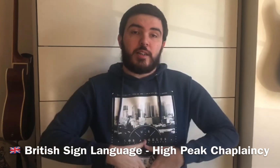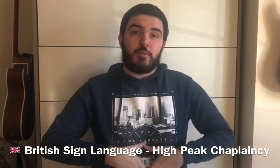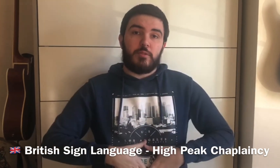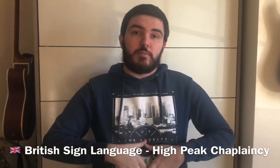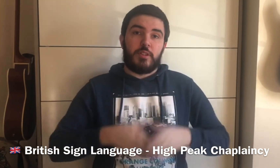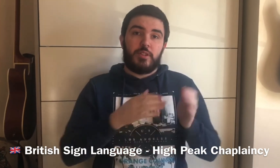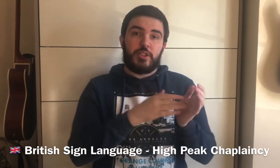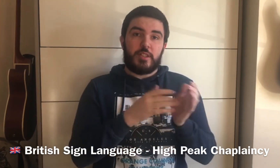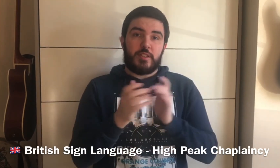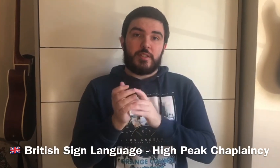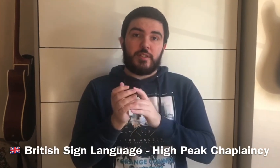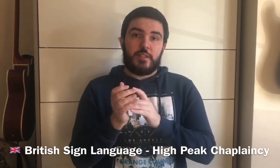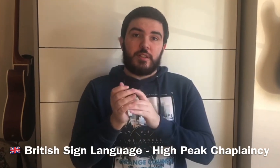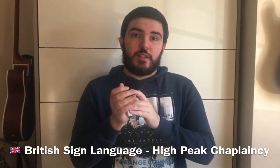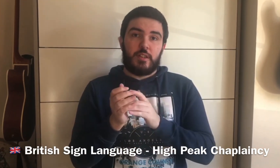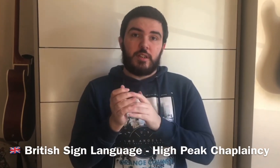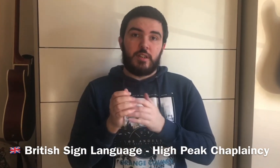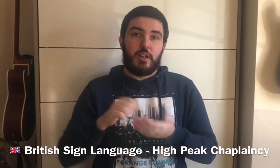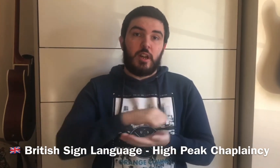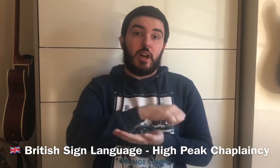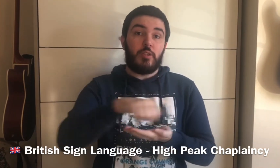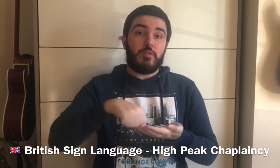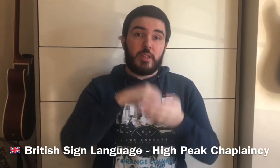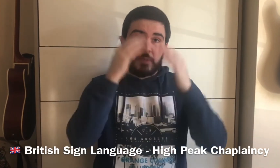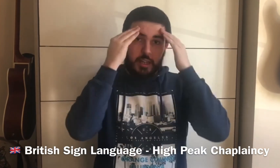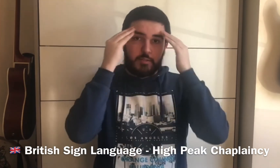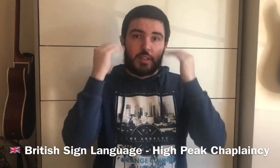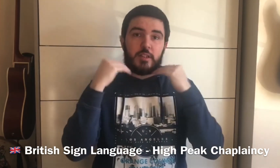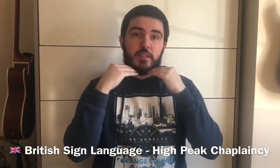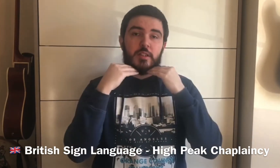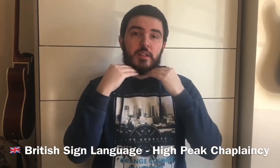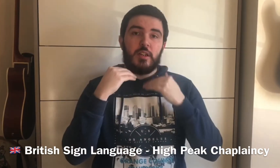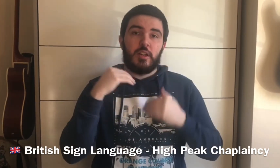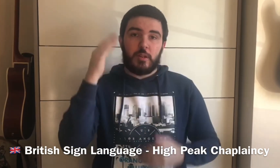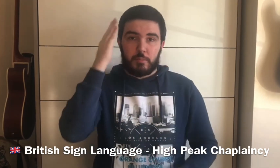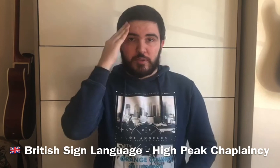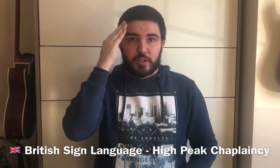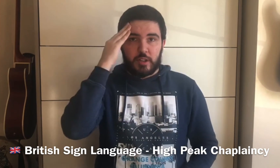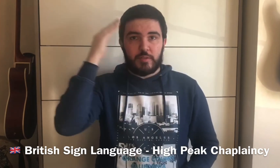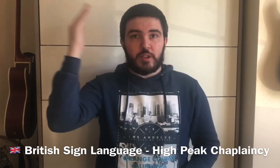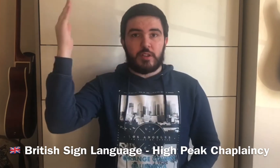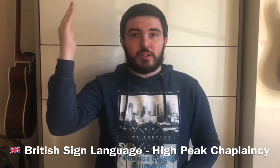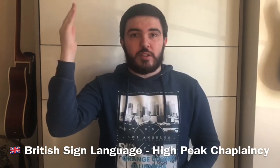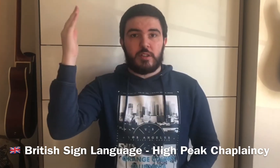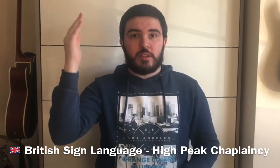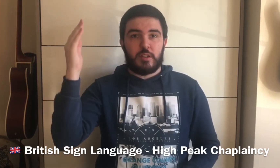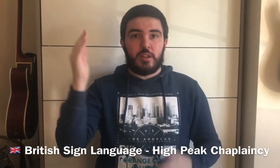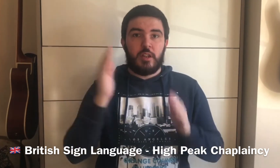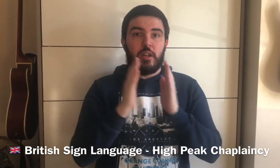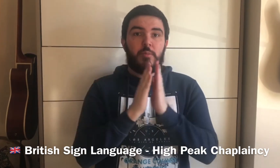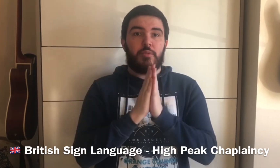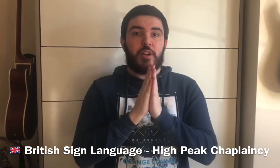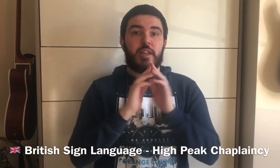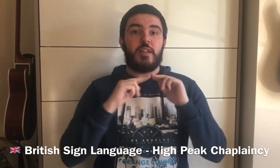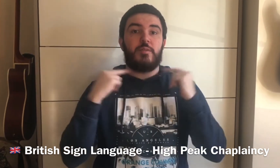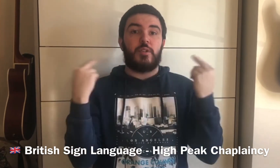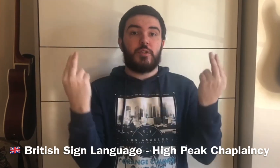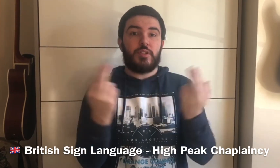womb, Jesus. Holy Mary, Mother of God, pray for us